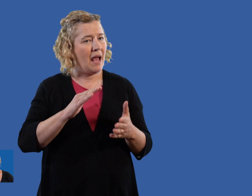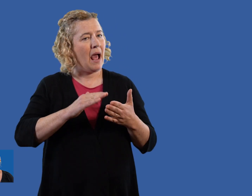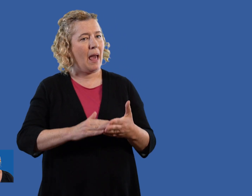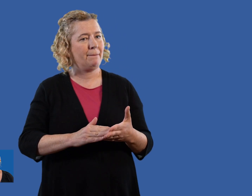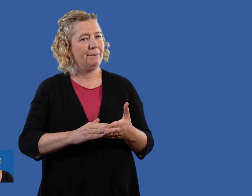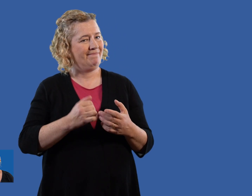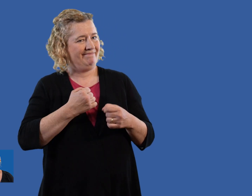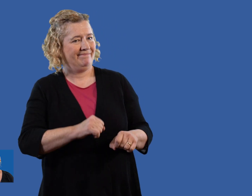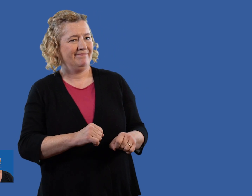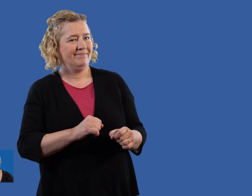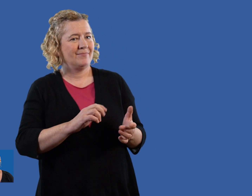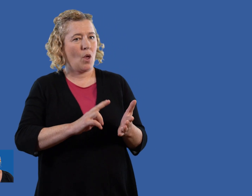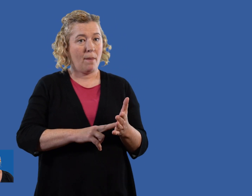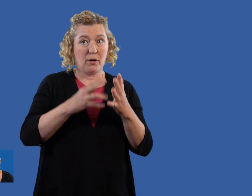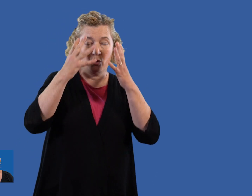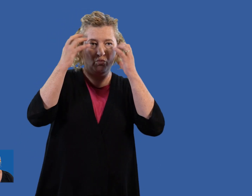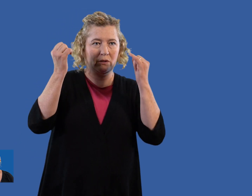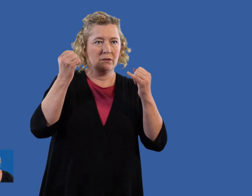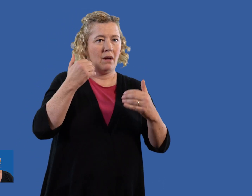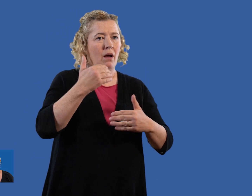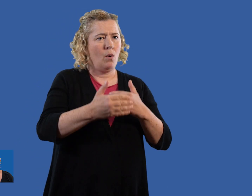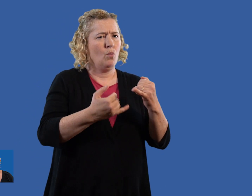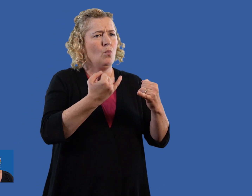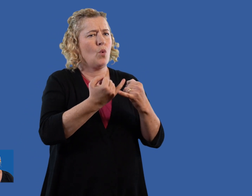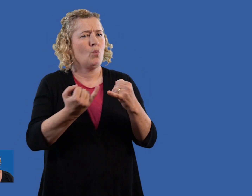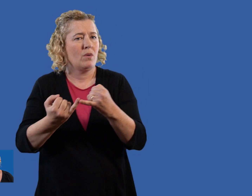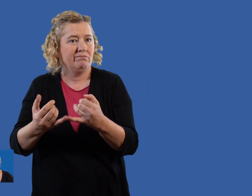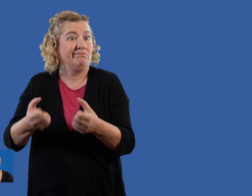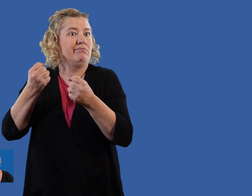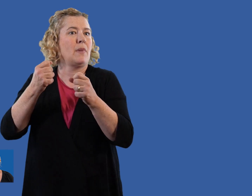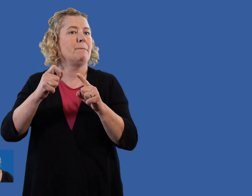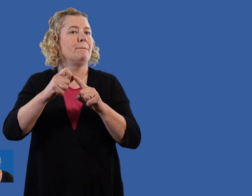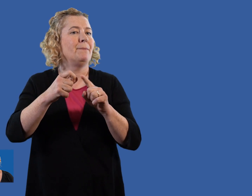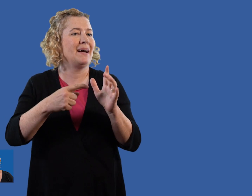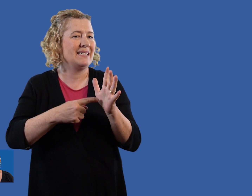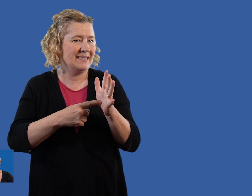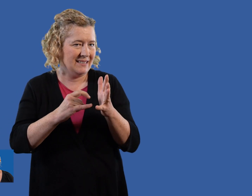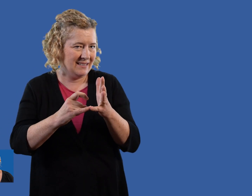stress reactions from getting worse and developing into PTSD.